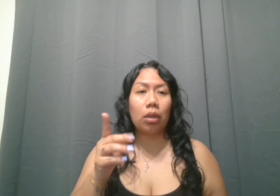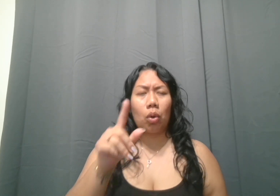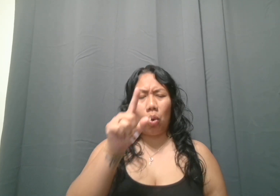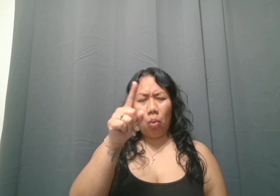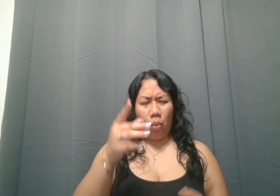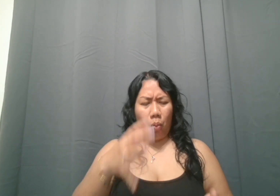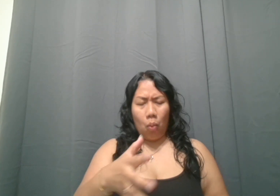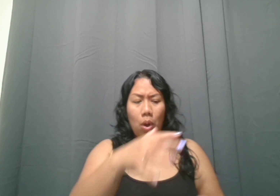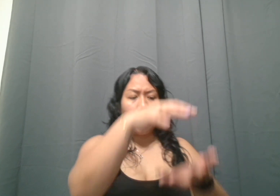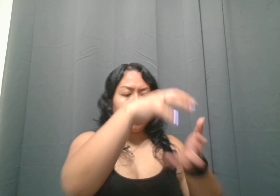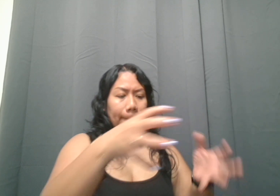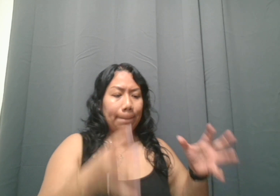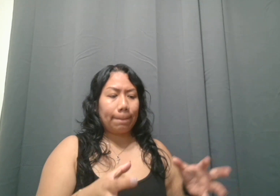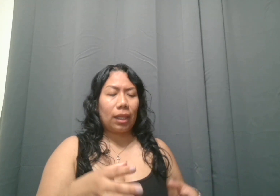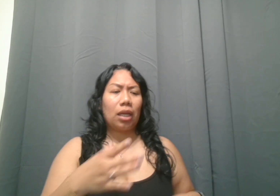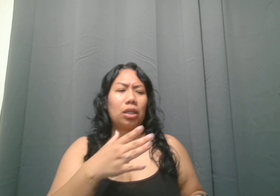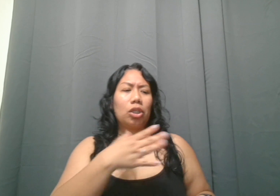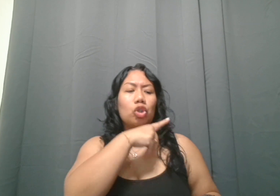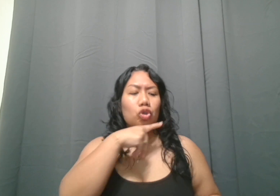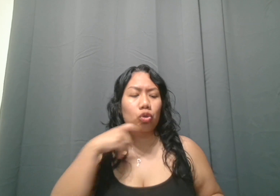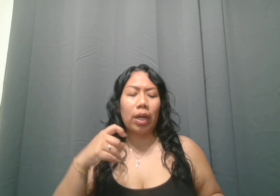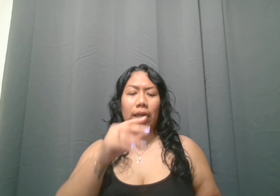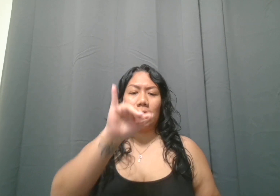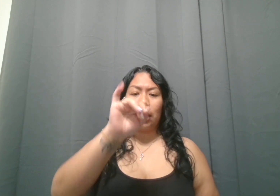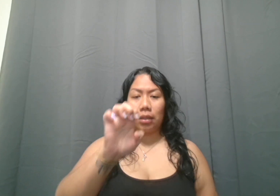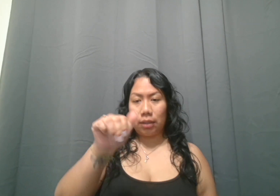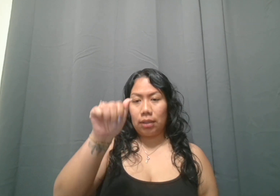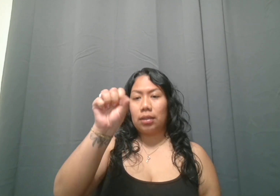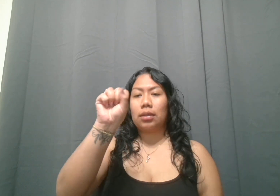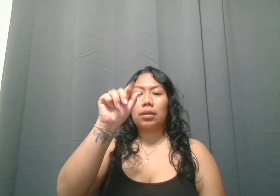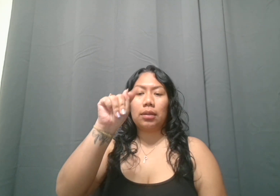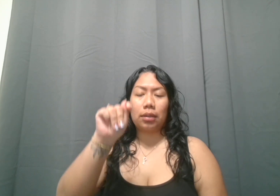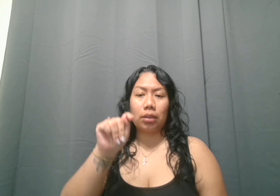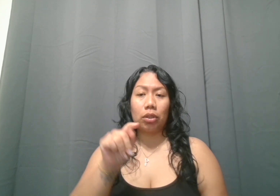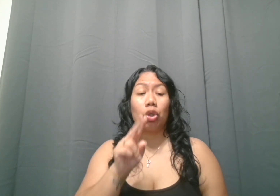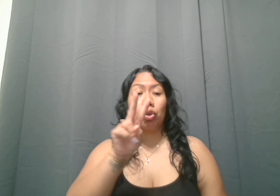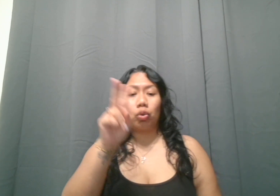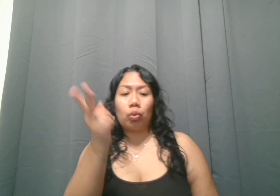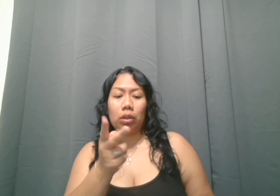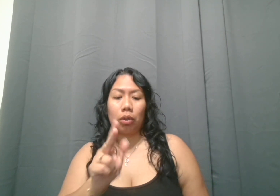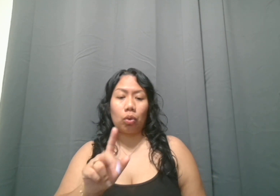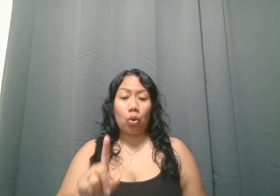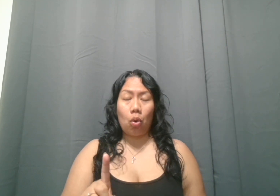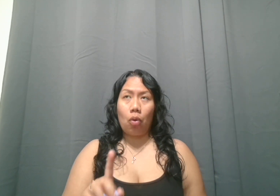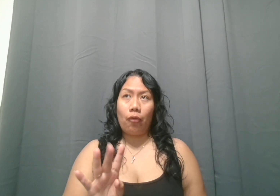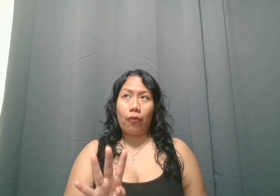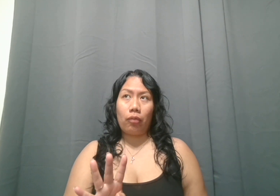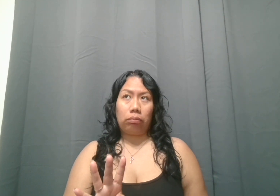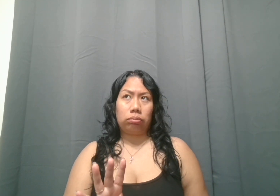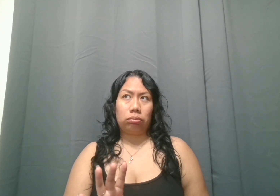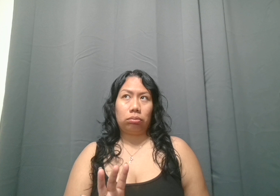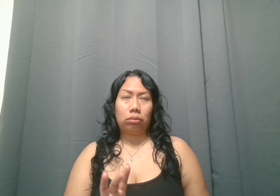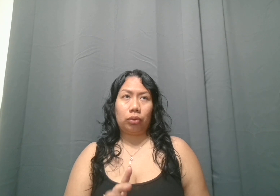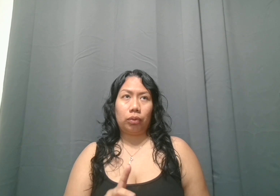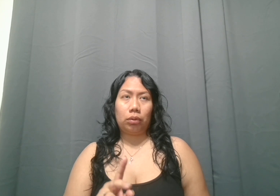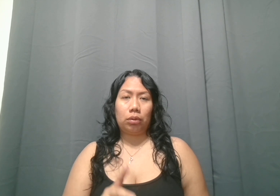of active dry yeast, 2 1/4 cups of milk, 2 tablespoons